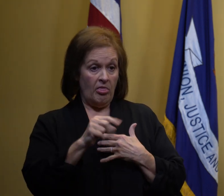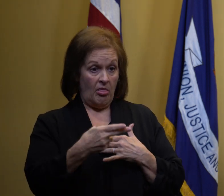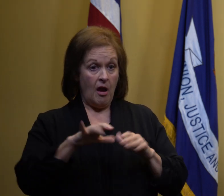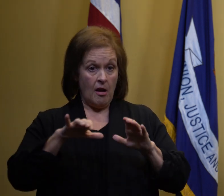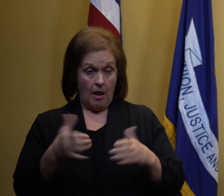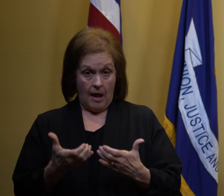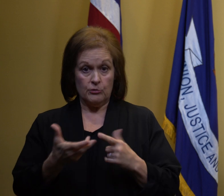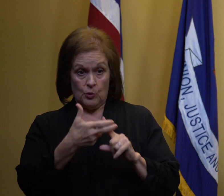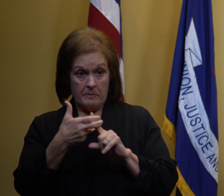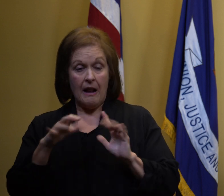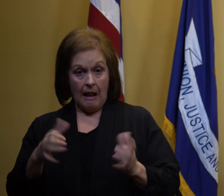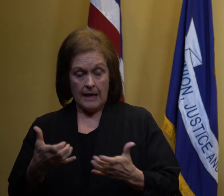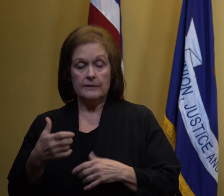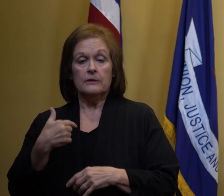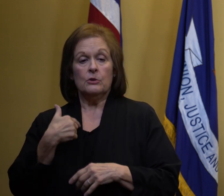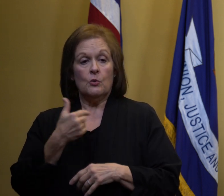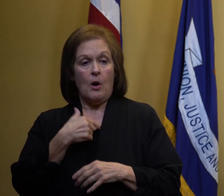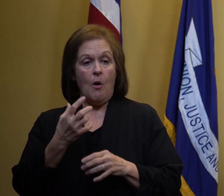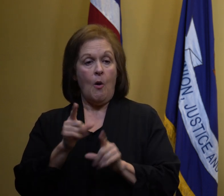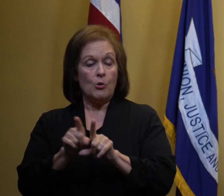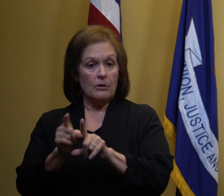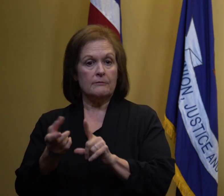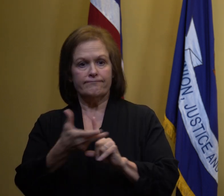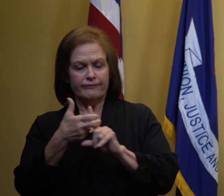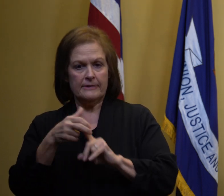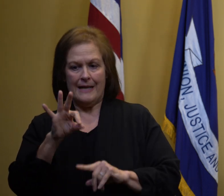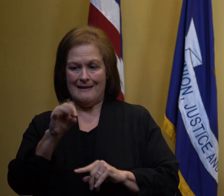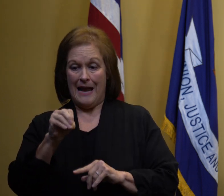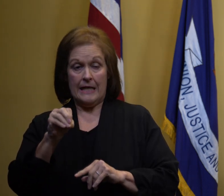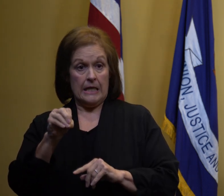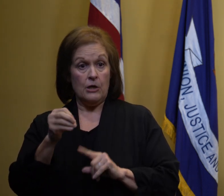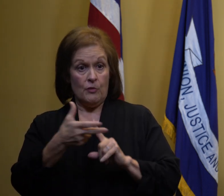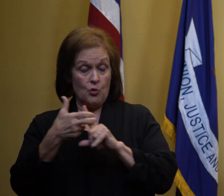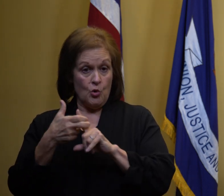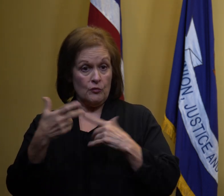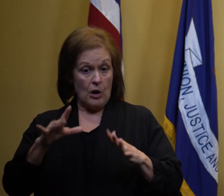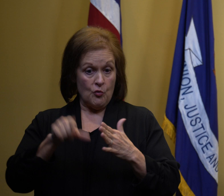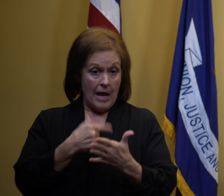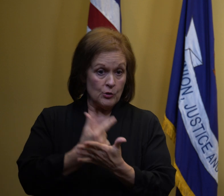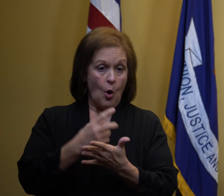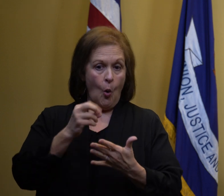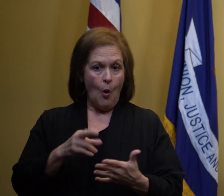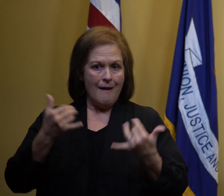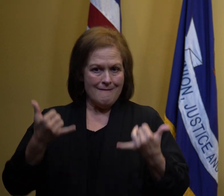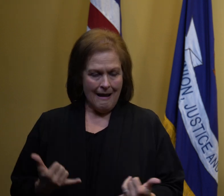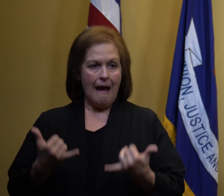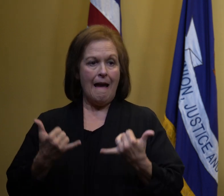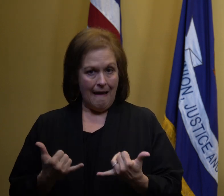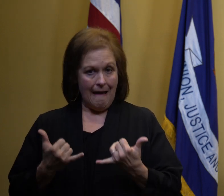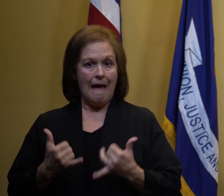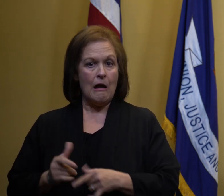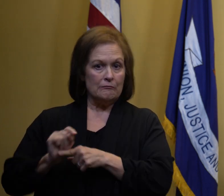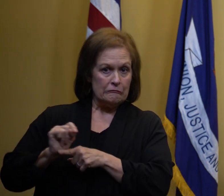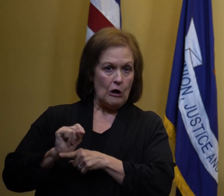year alone, but also we gained 90 recruits that either graduated or are actively participating in